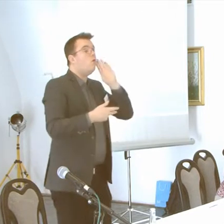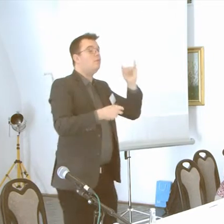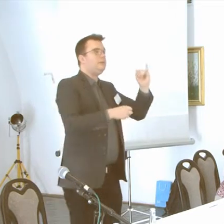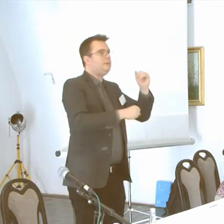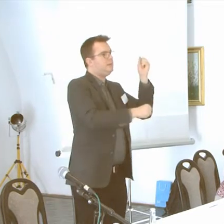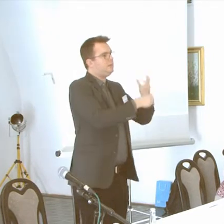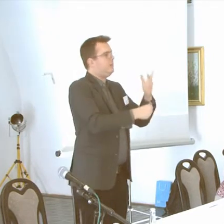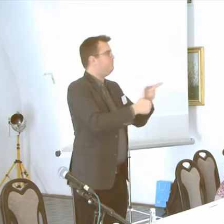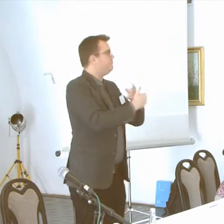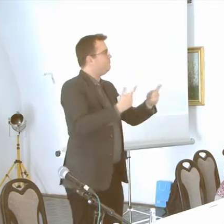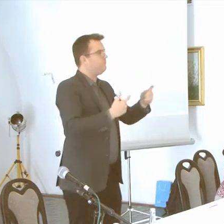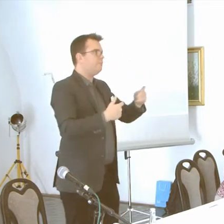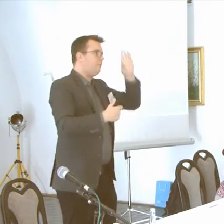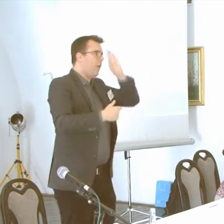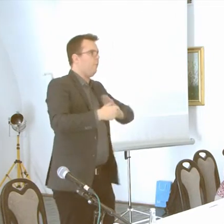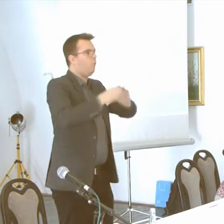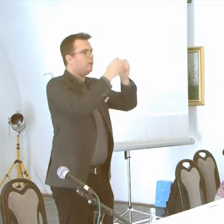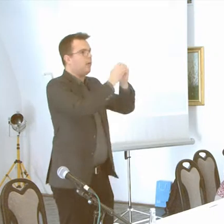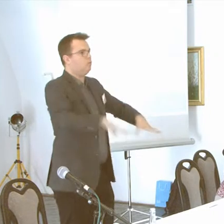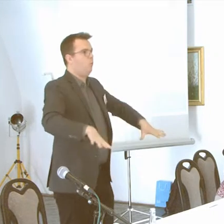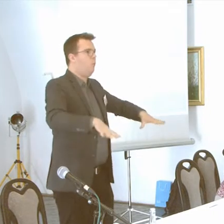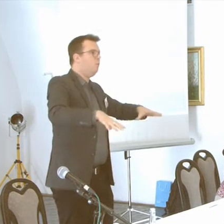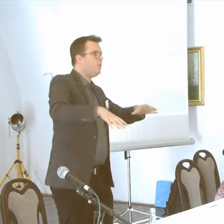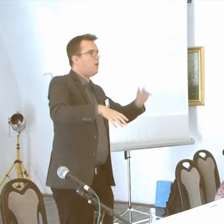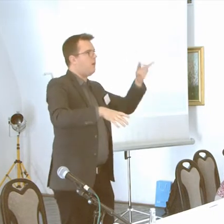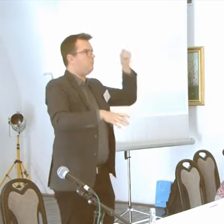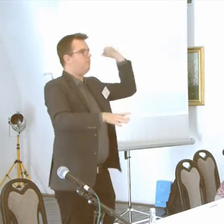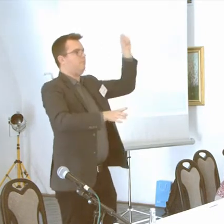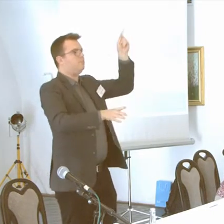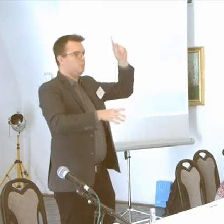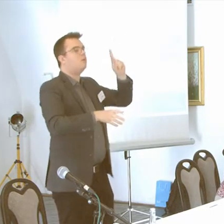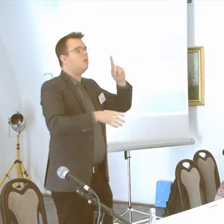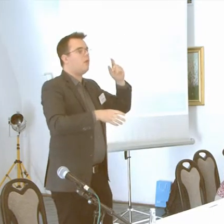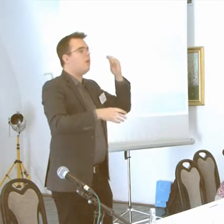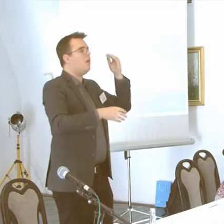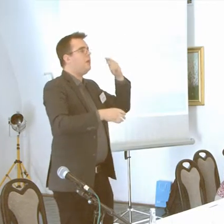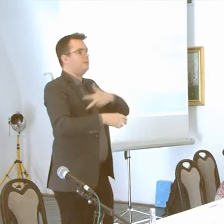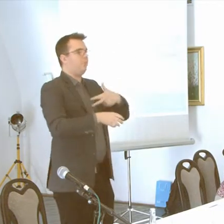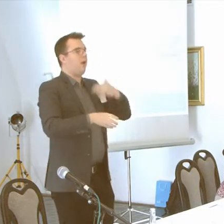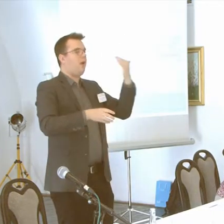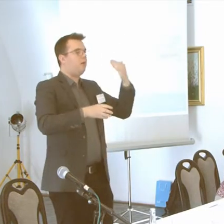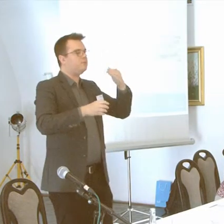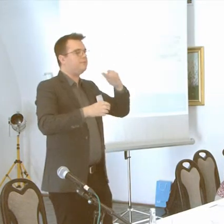Third topic, if something happens, a serious catastrophe, and there's a siren warning, we